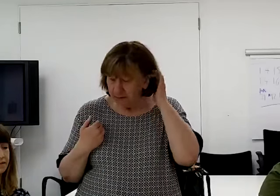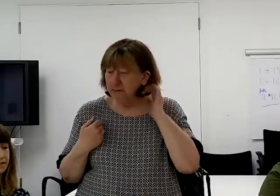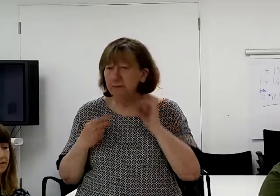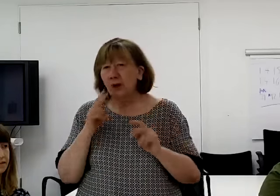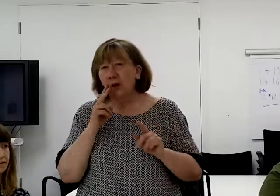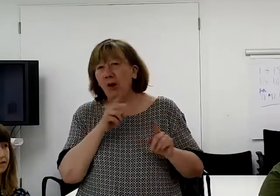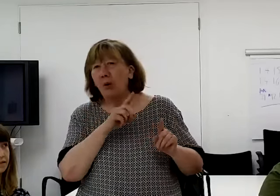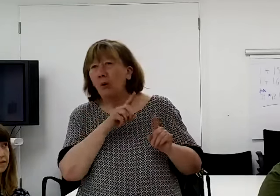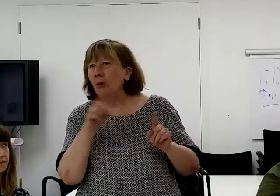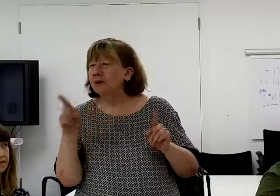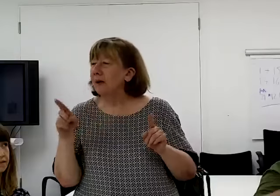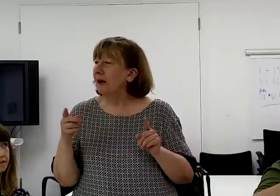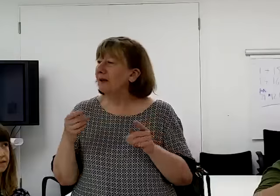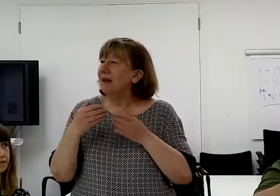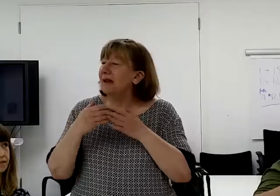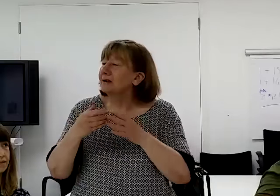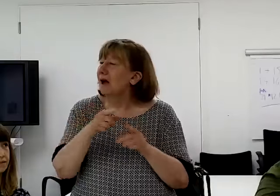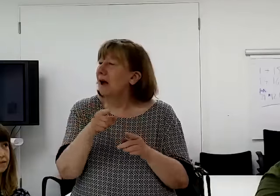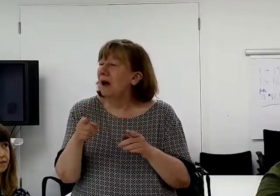Just recently,